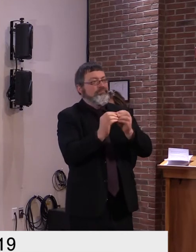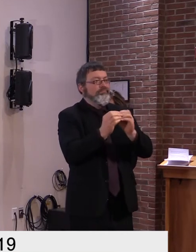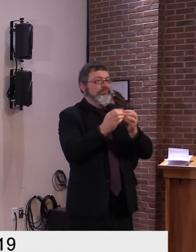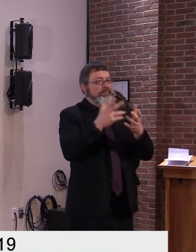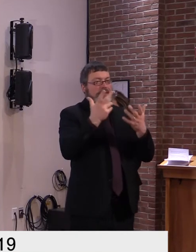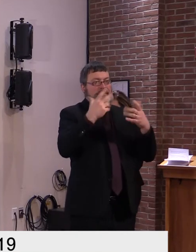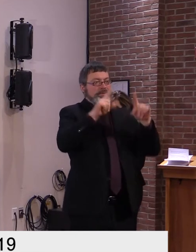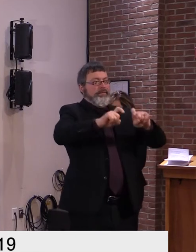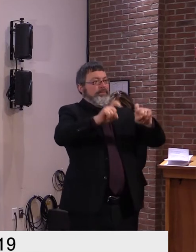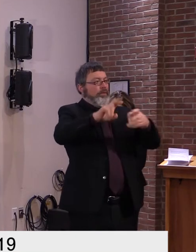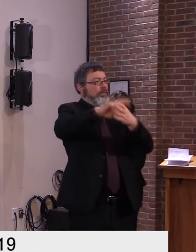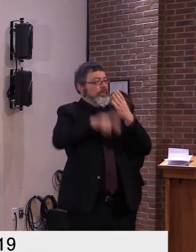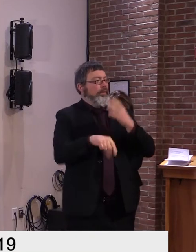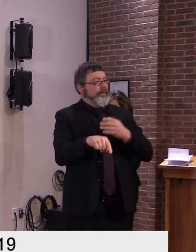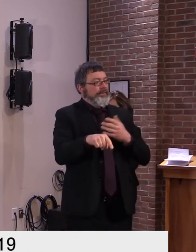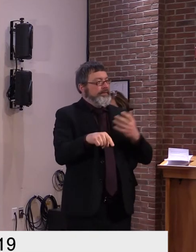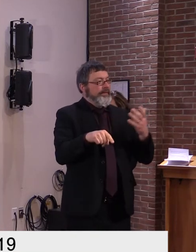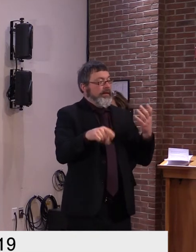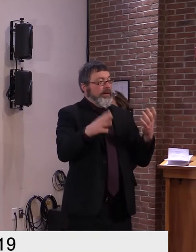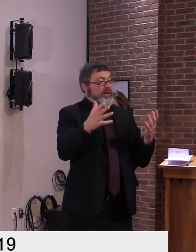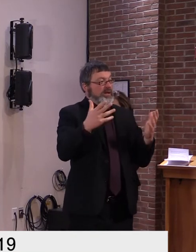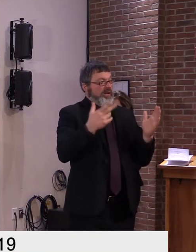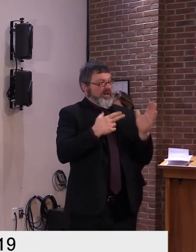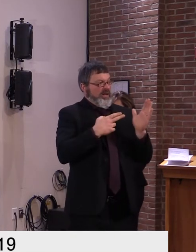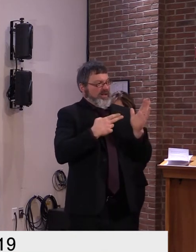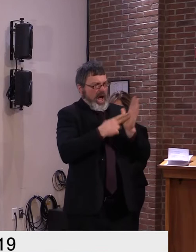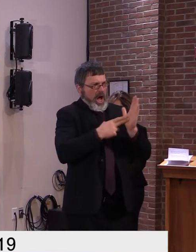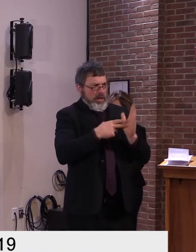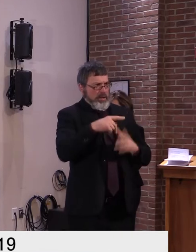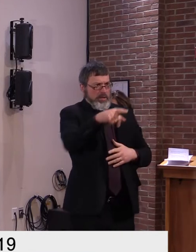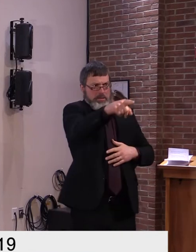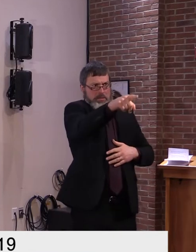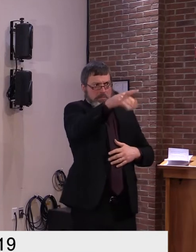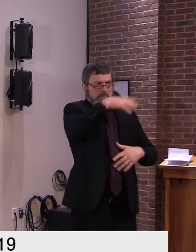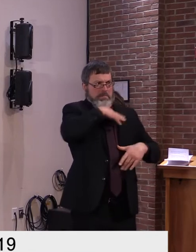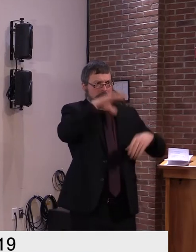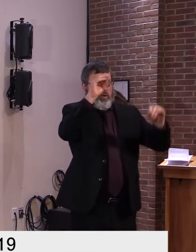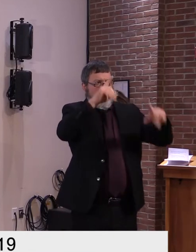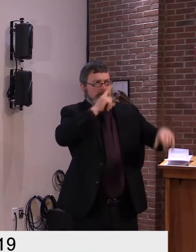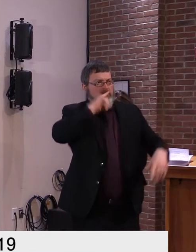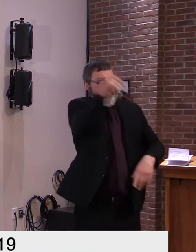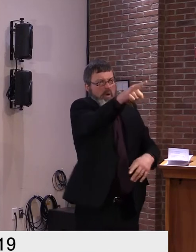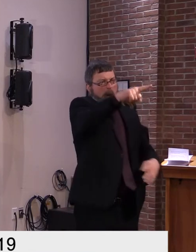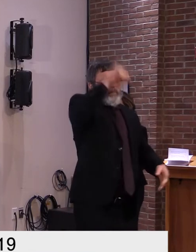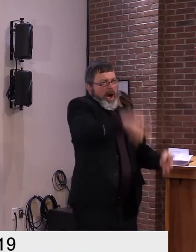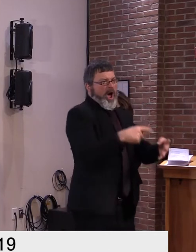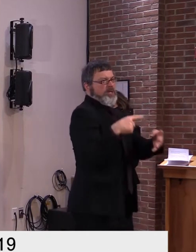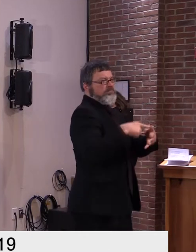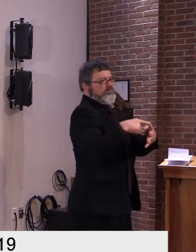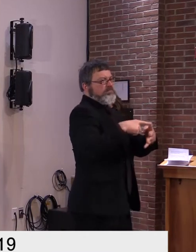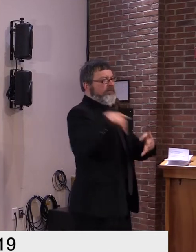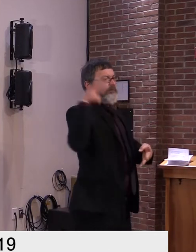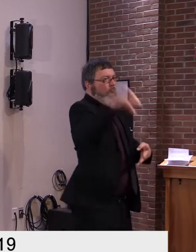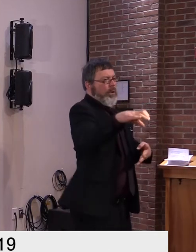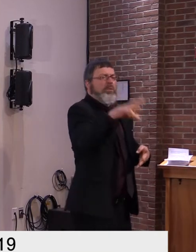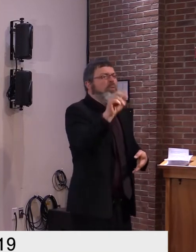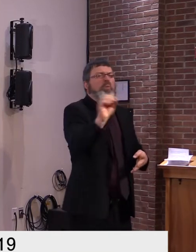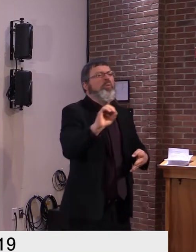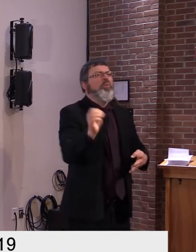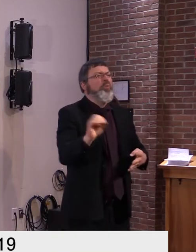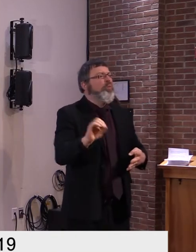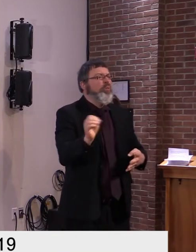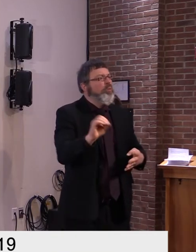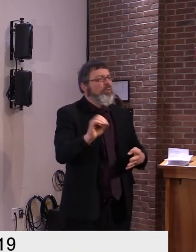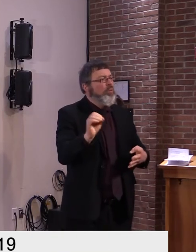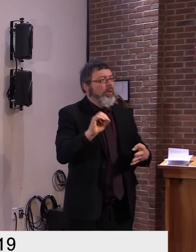be authoritarian in that. We would let people have some choice if we were blessed with abundant vaccine